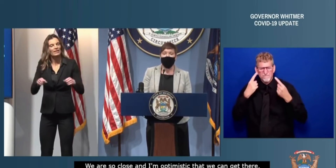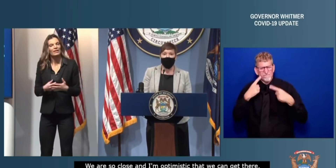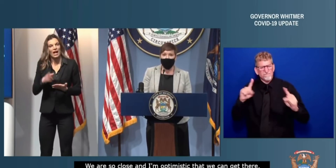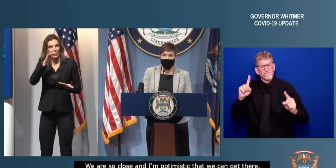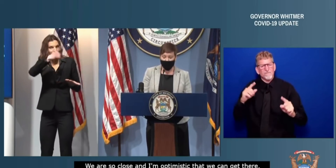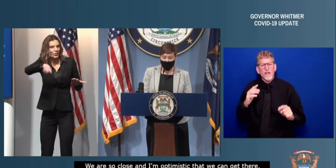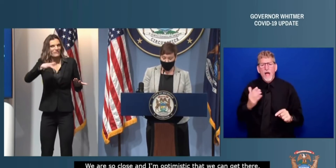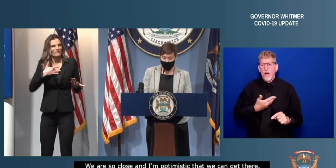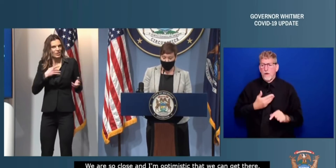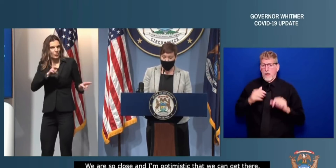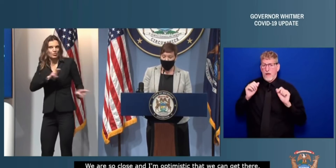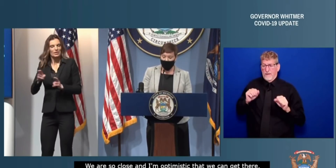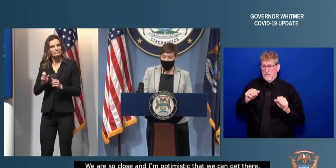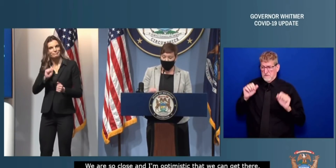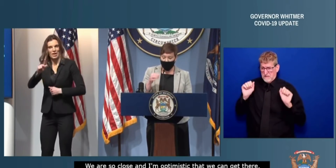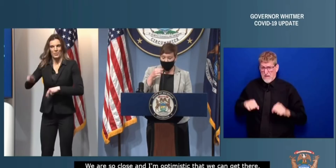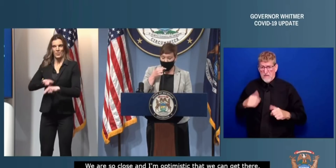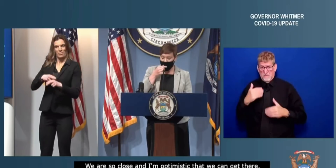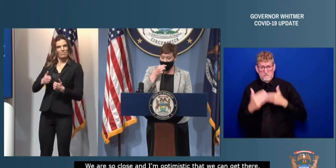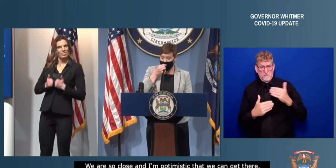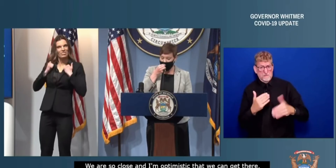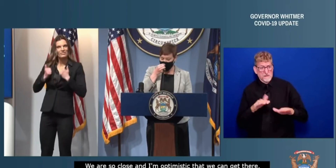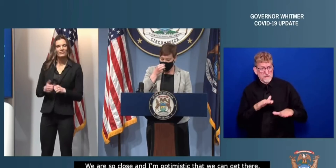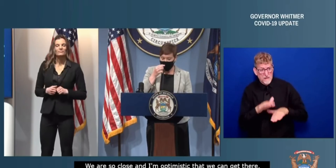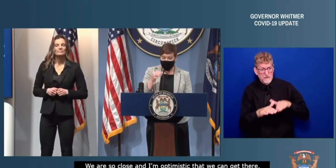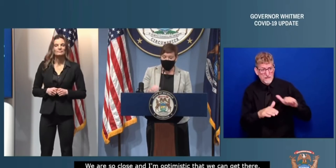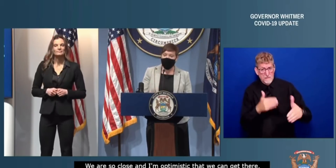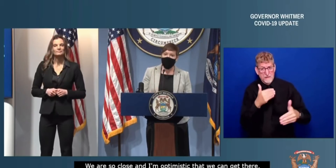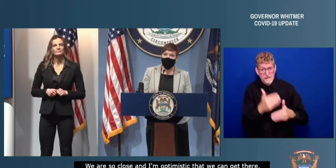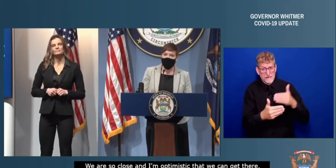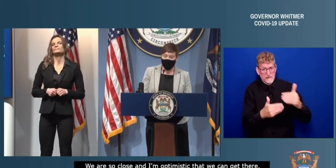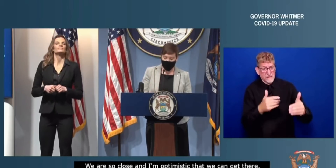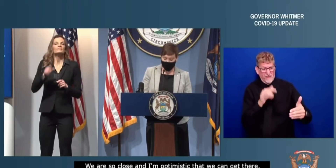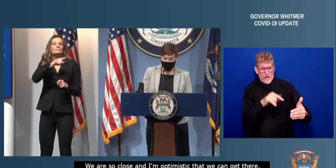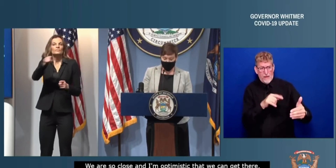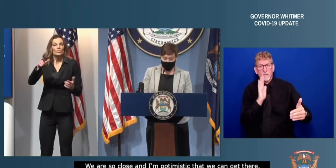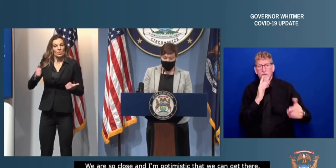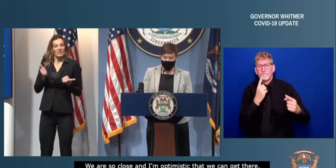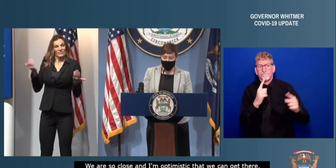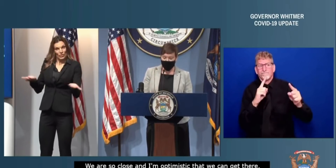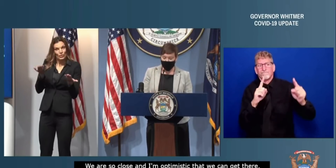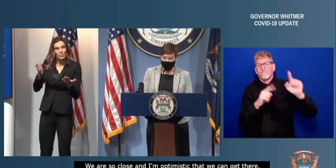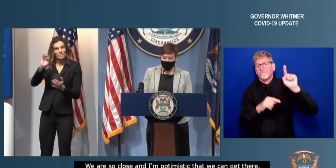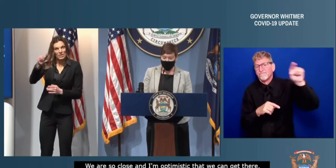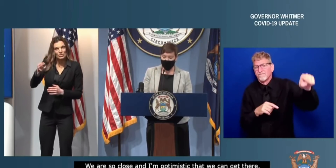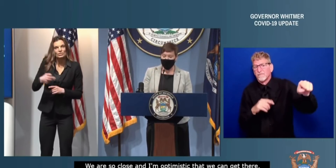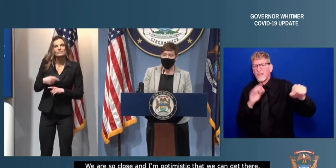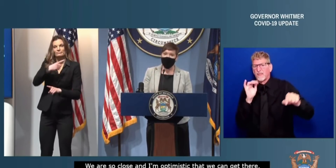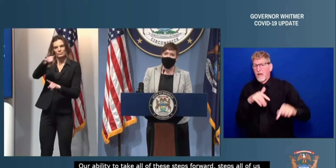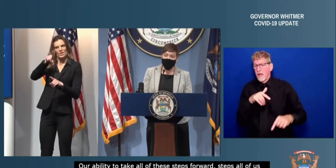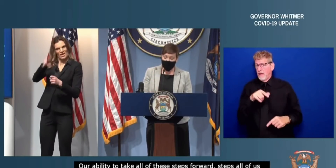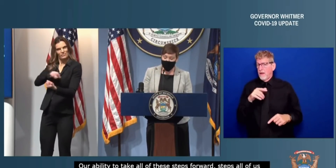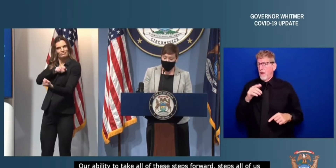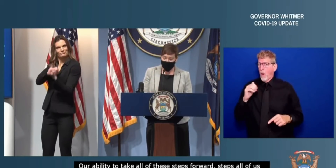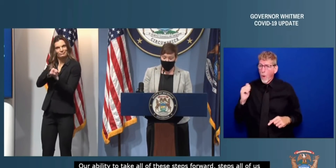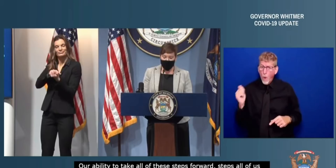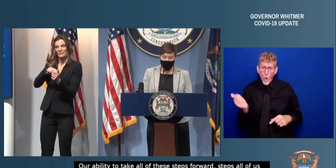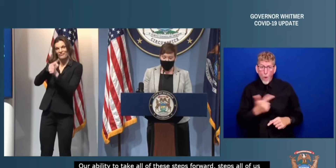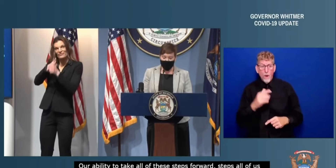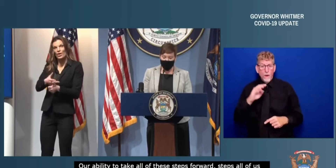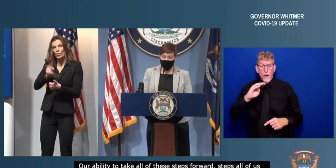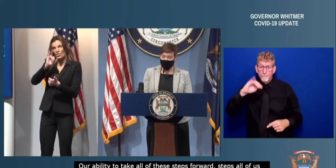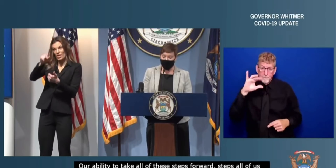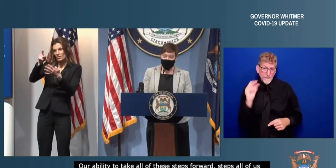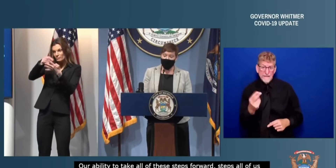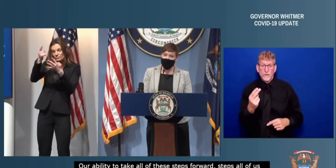to take as soon as possible, will be decided by every Michigander helping to reach those vaccination milestones